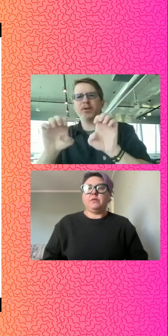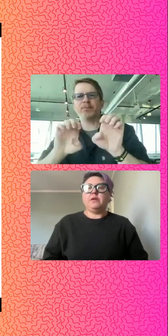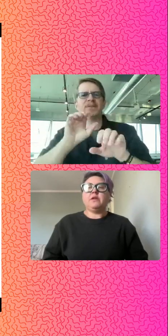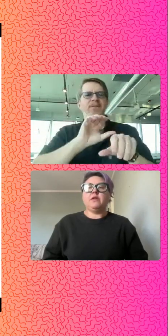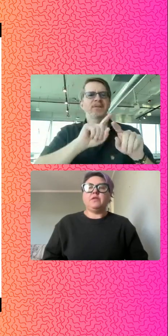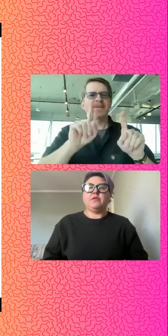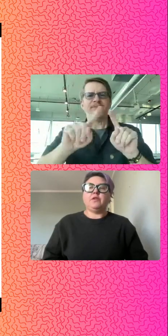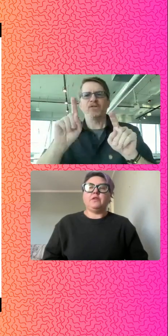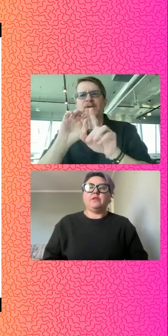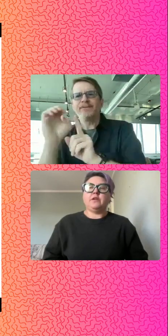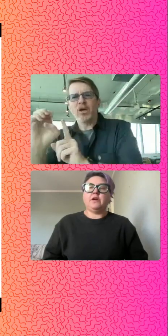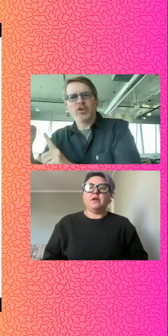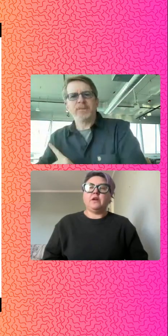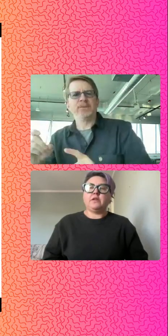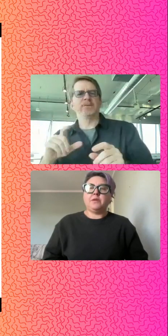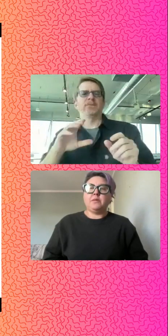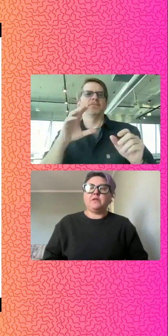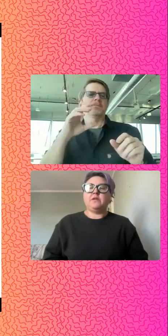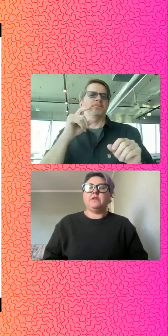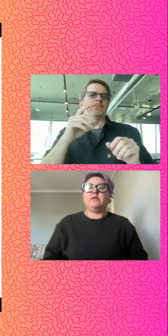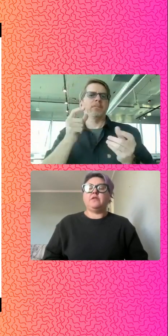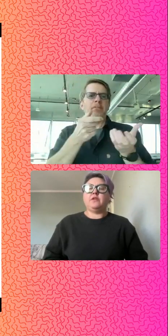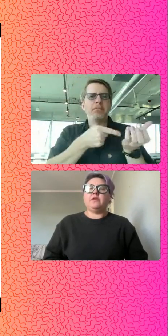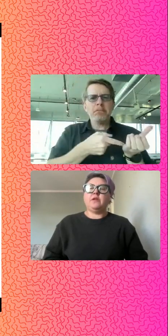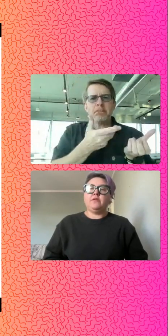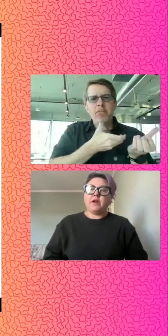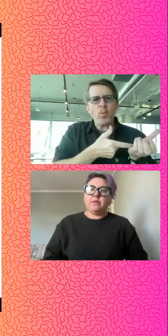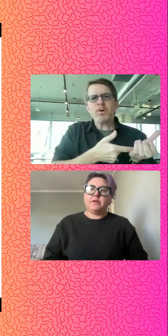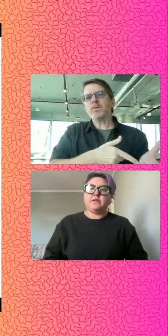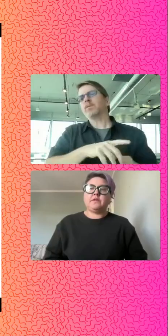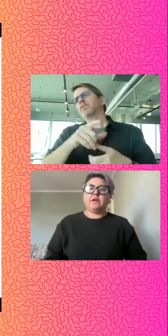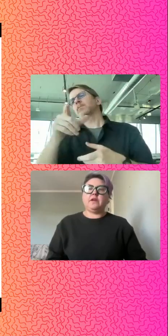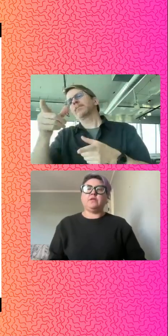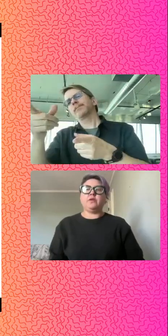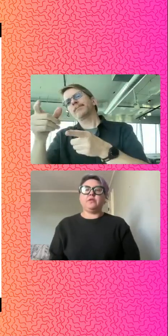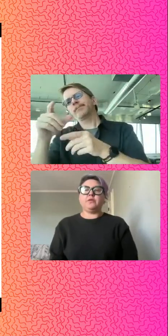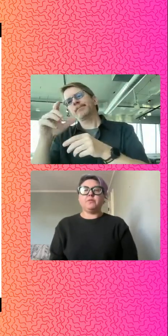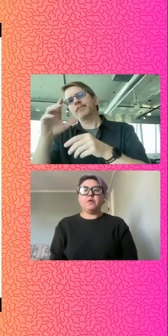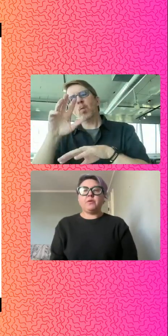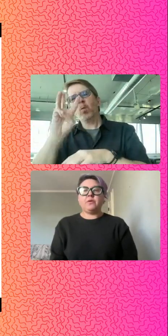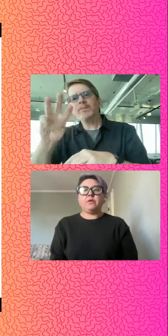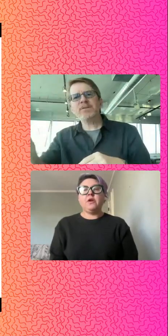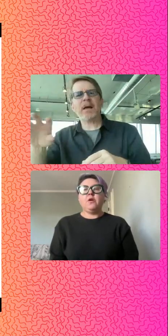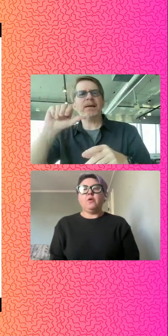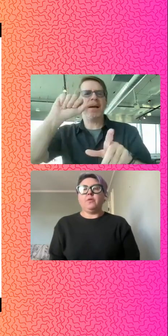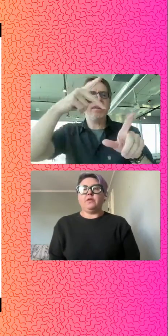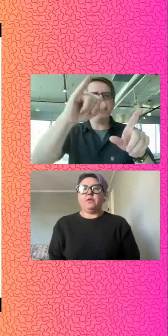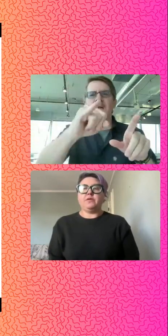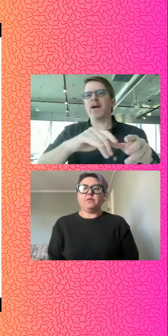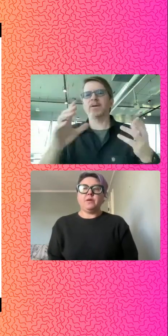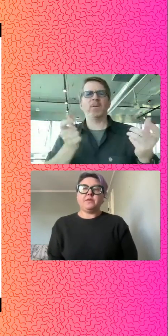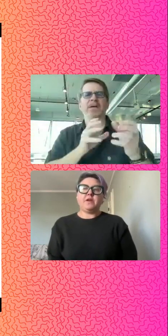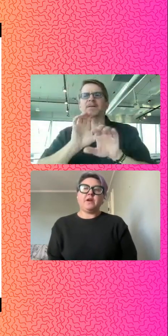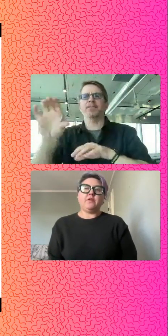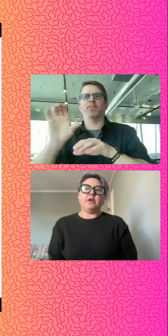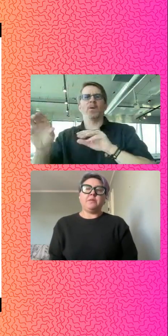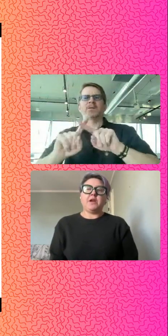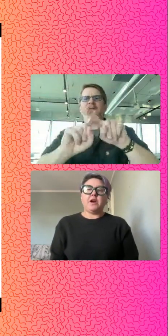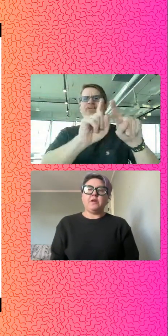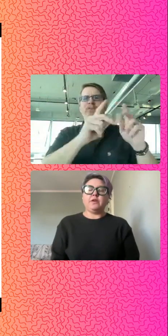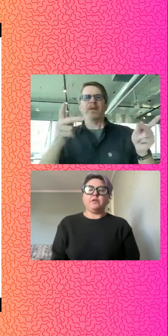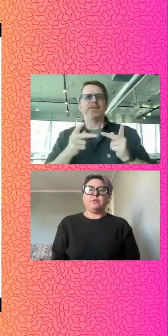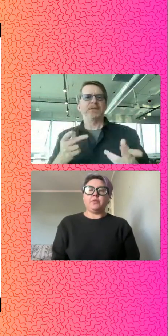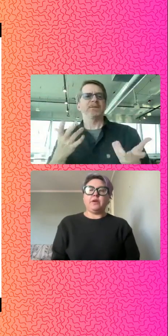with the deployment of different experiments and in different environments, and whether it was mobile or whether it was a website